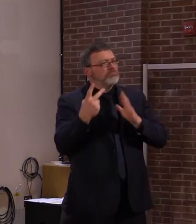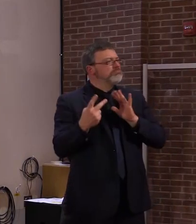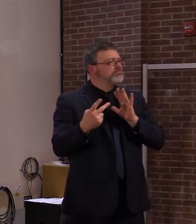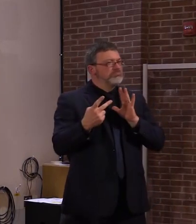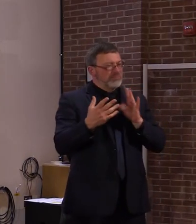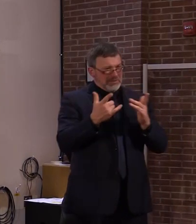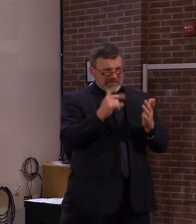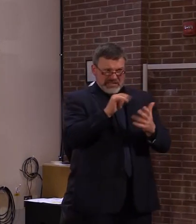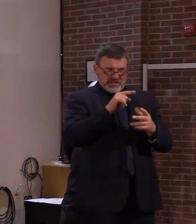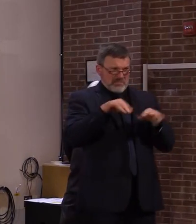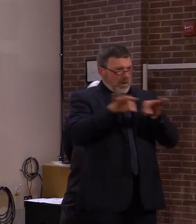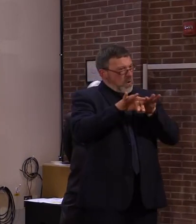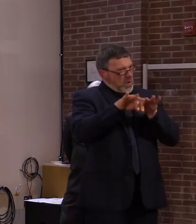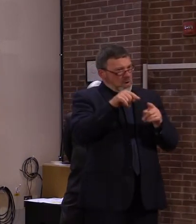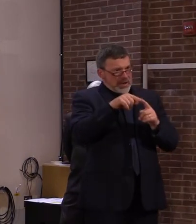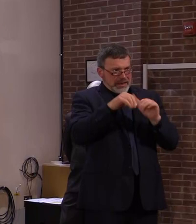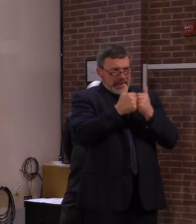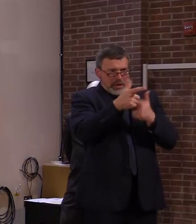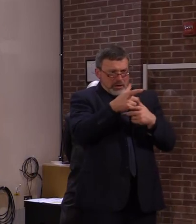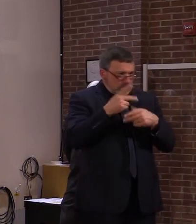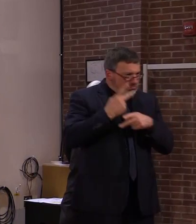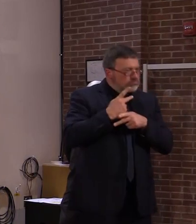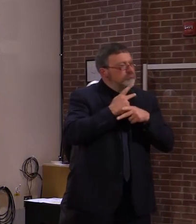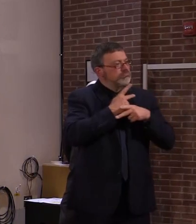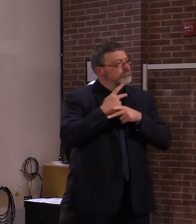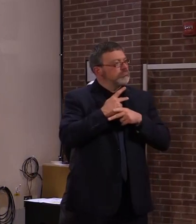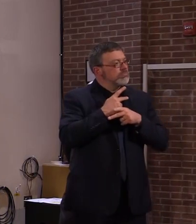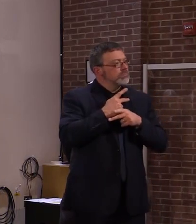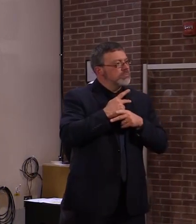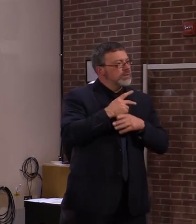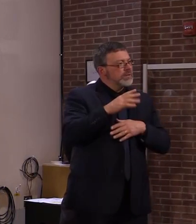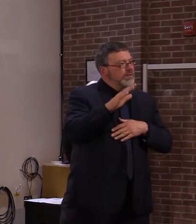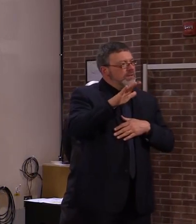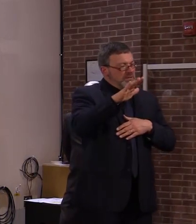strategy. So I'll just ask you to stay tuned on that.